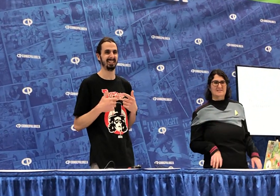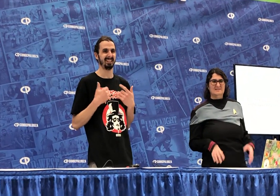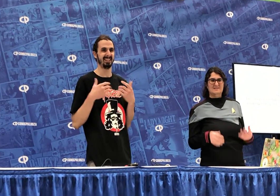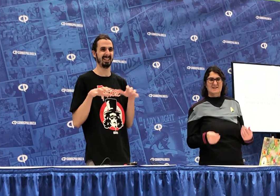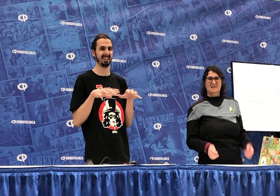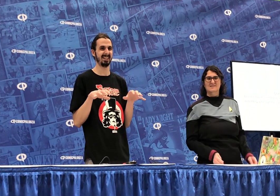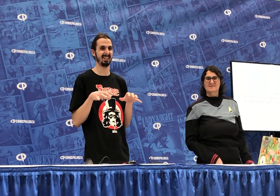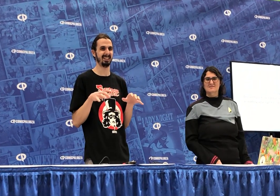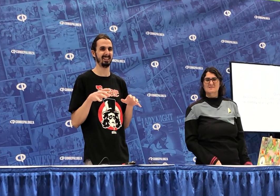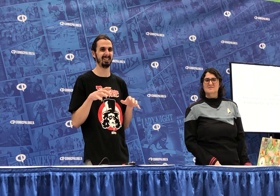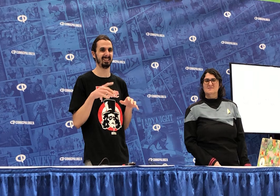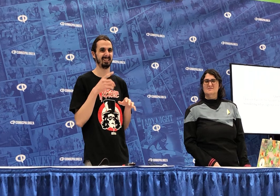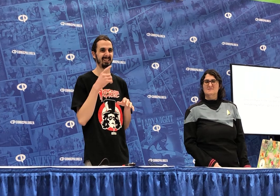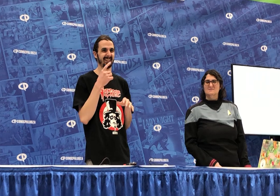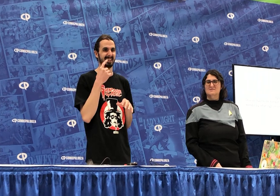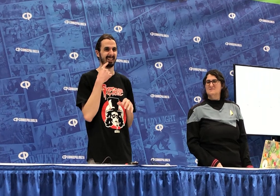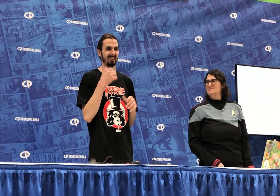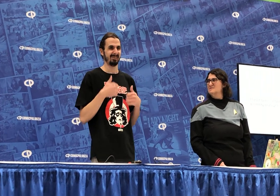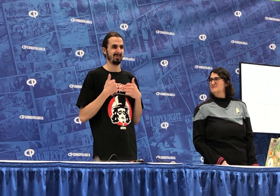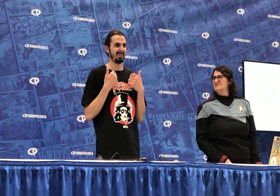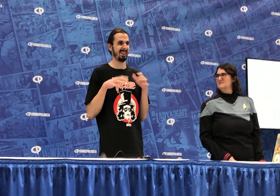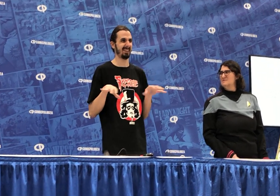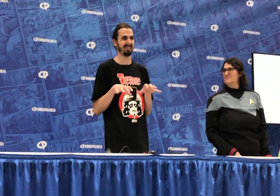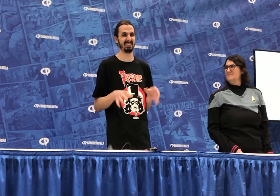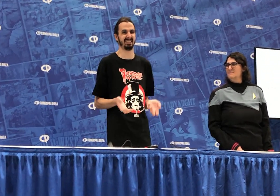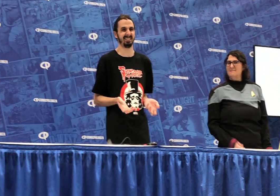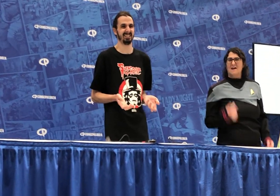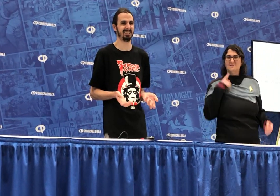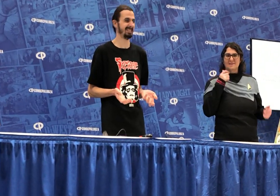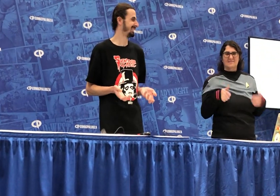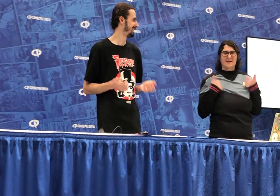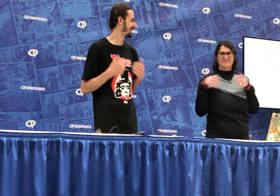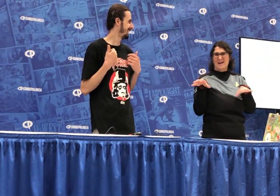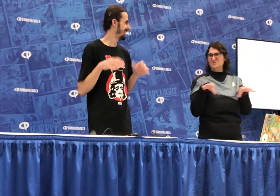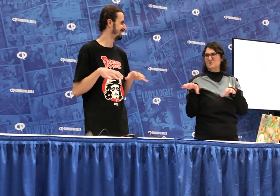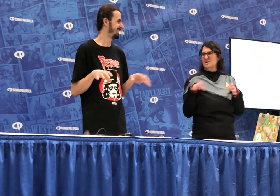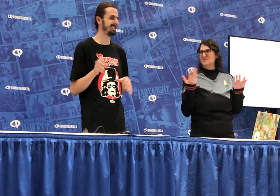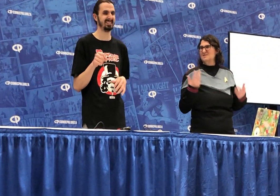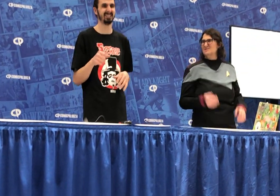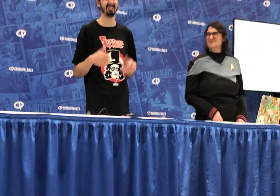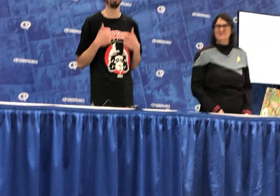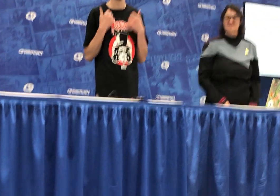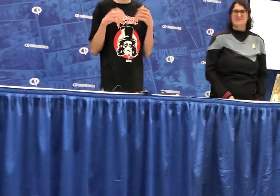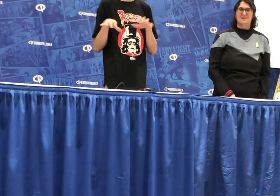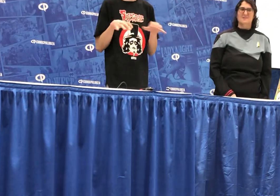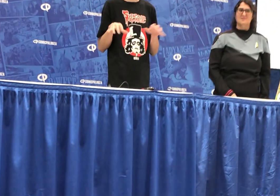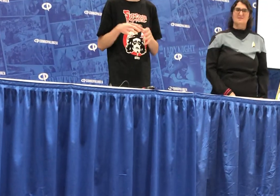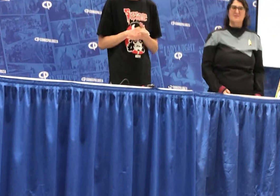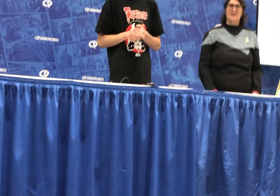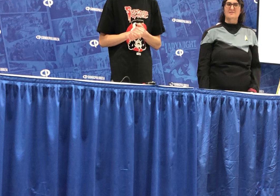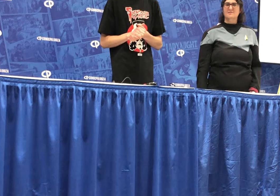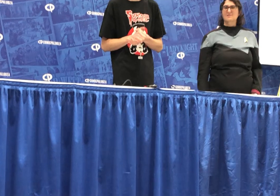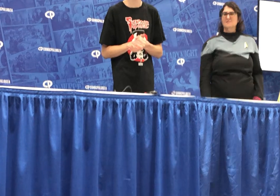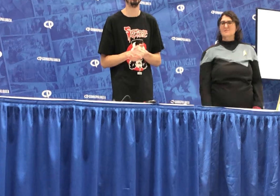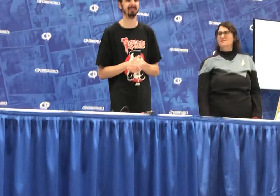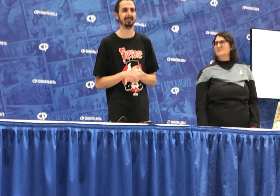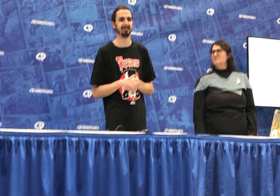Sarah said, I don't know that we have a sign for that. Maybe just actually live and then the sign for action. So live and then, or live,